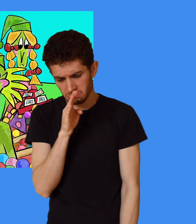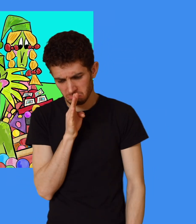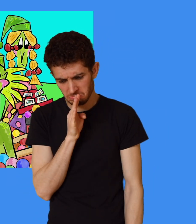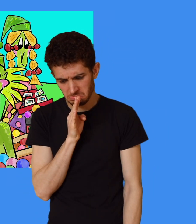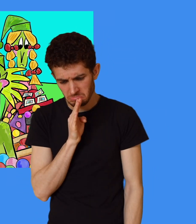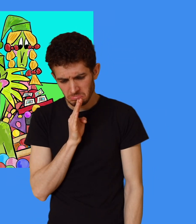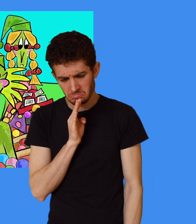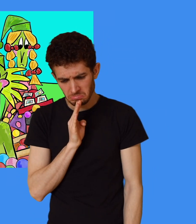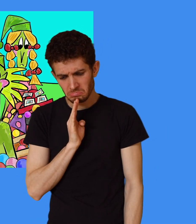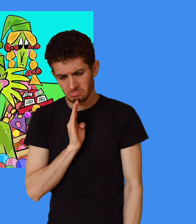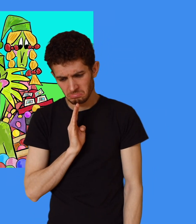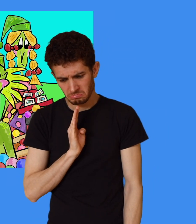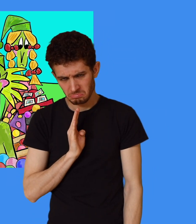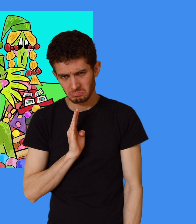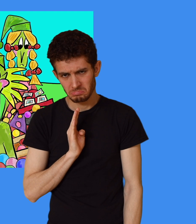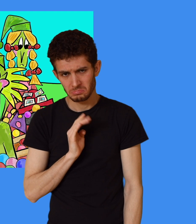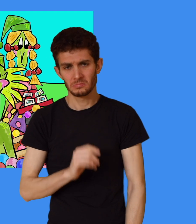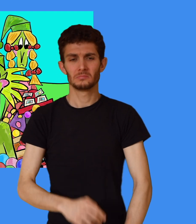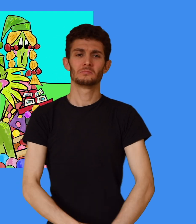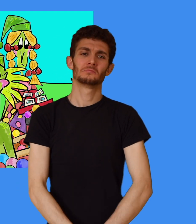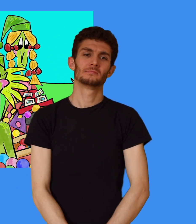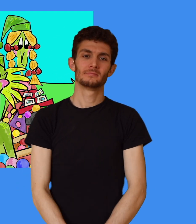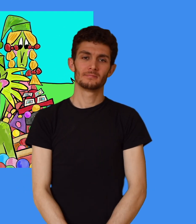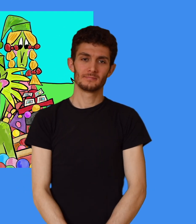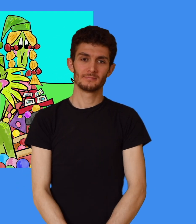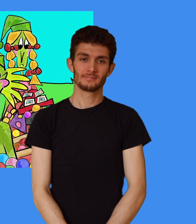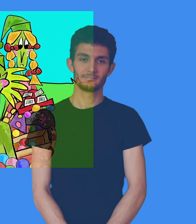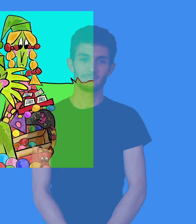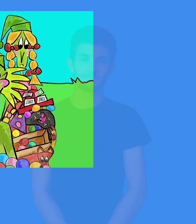The dog gave a sad wee whine.